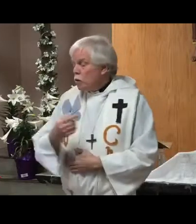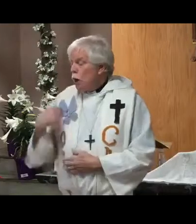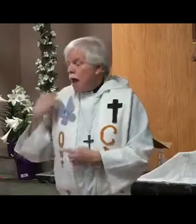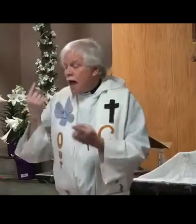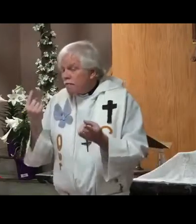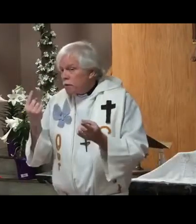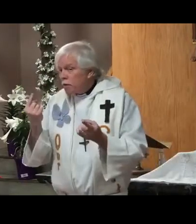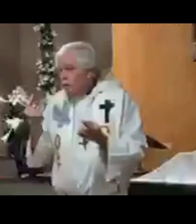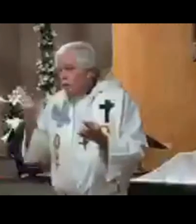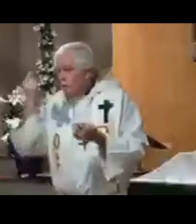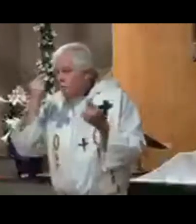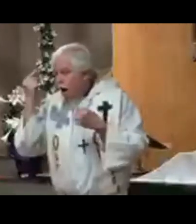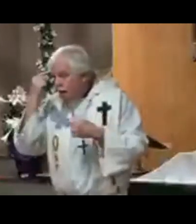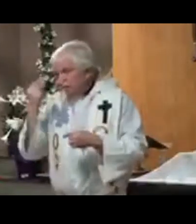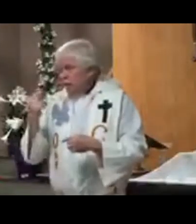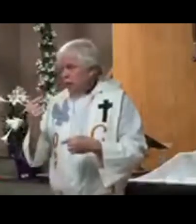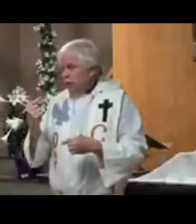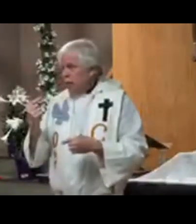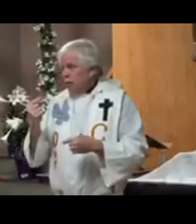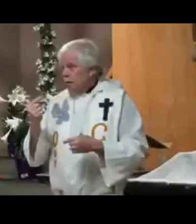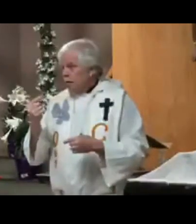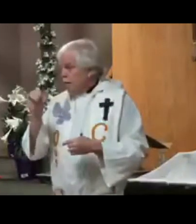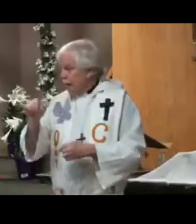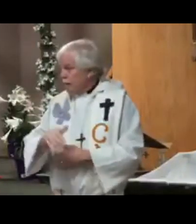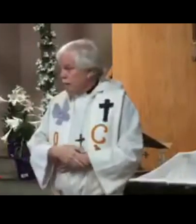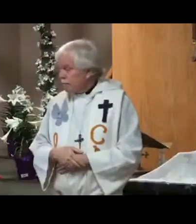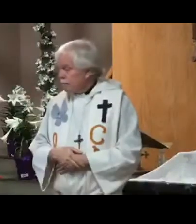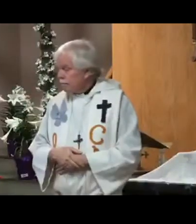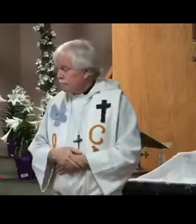Have you ever thought